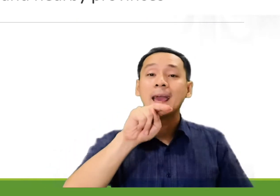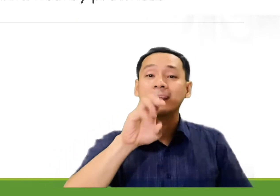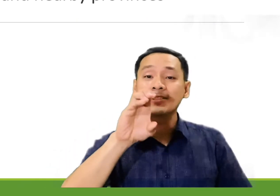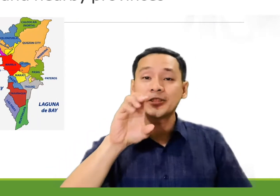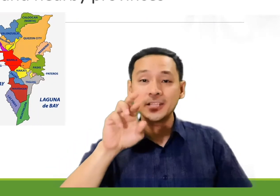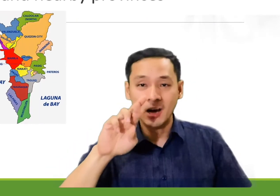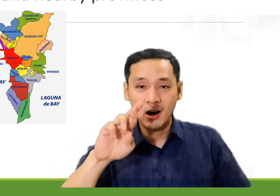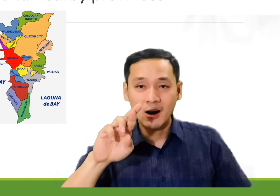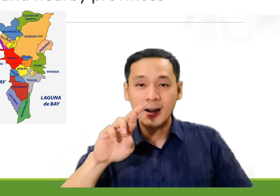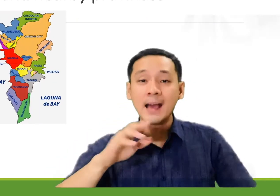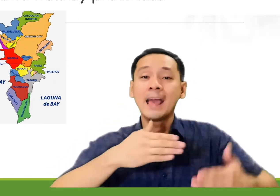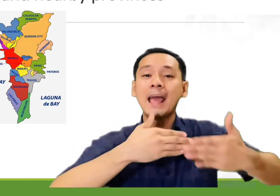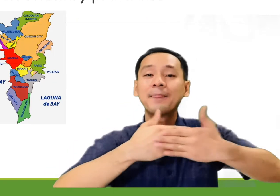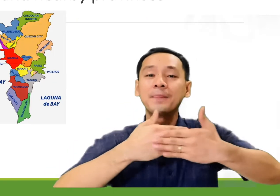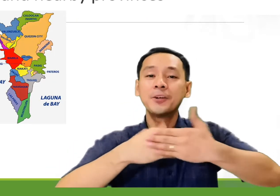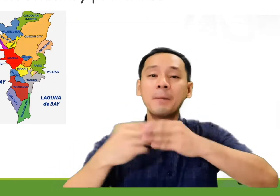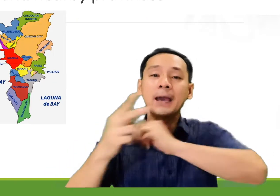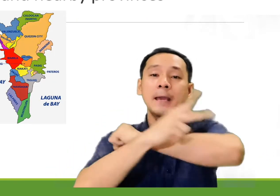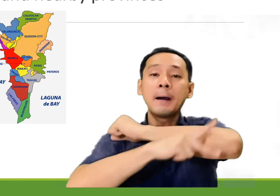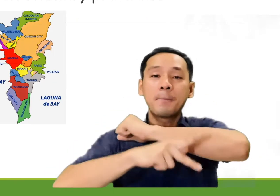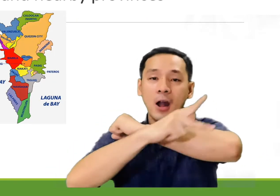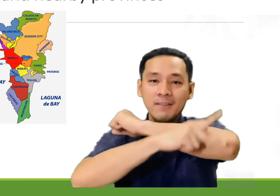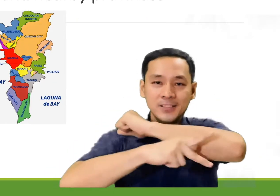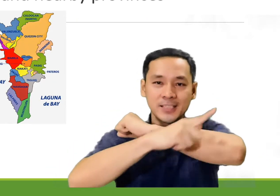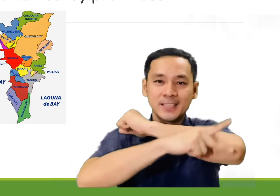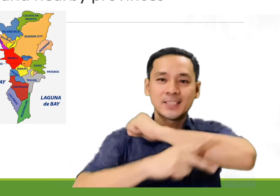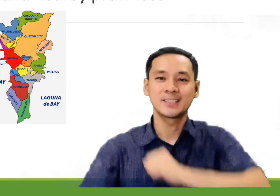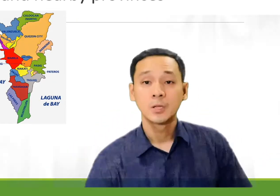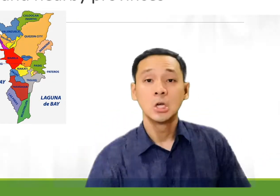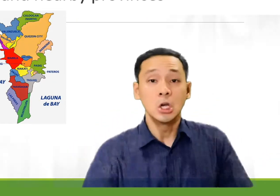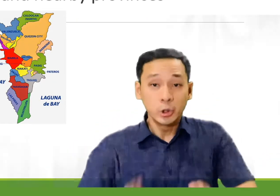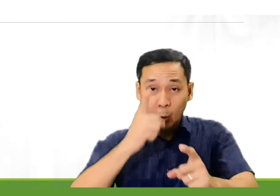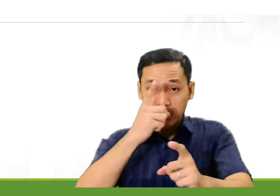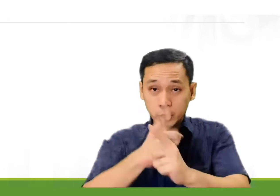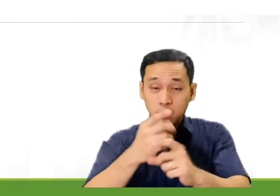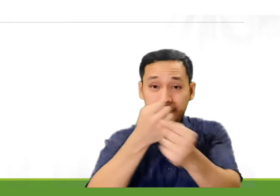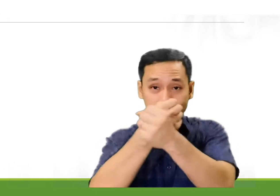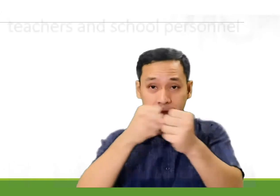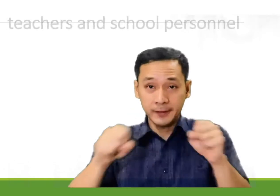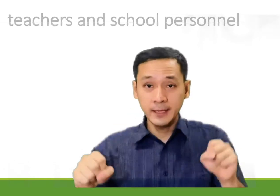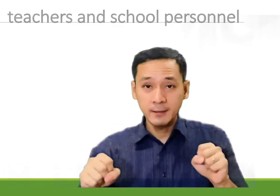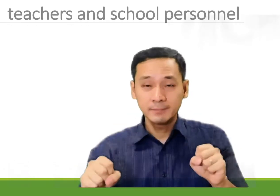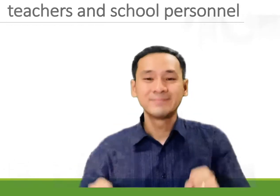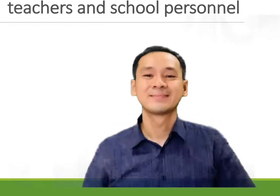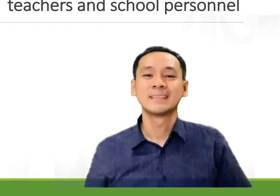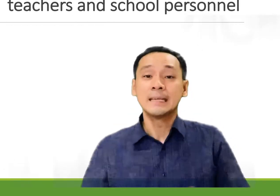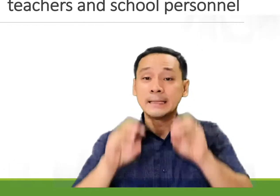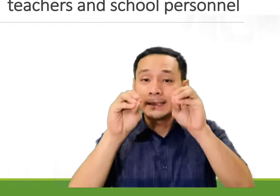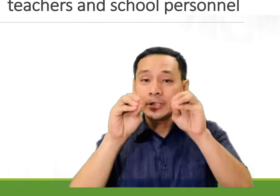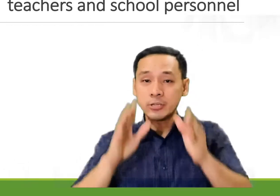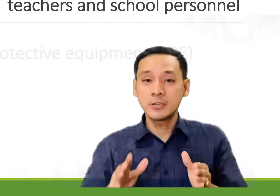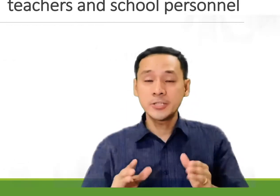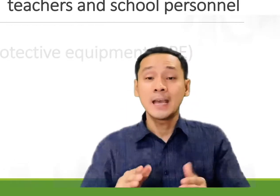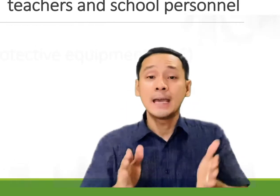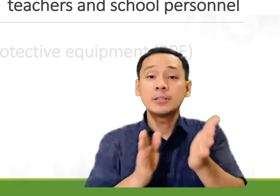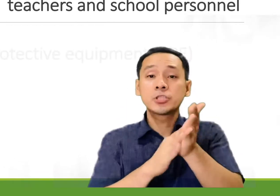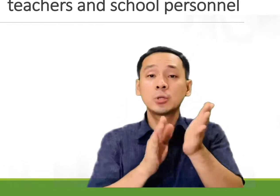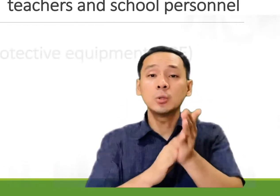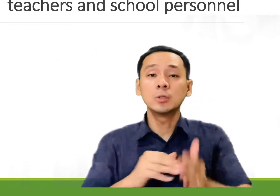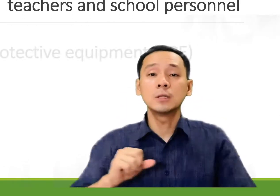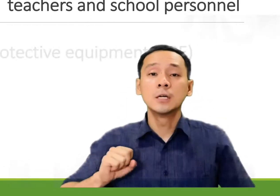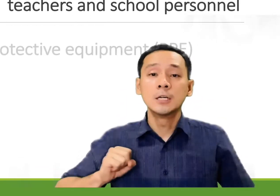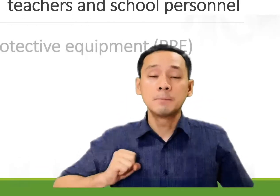to NCR and nearby provinces. To ensure safety, teachers